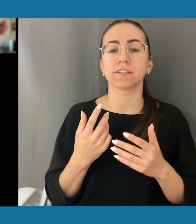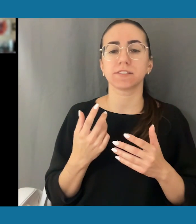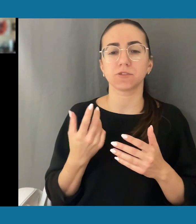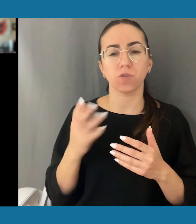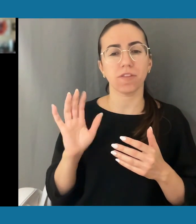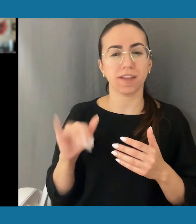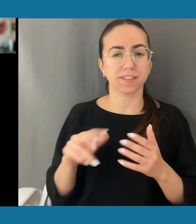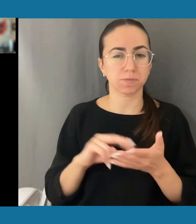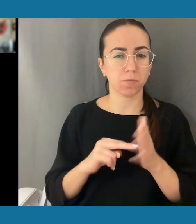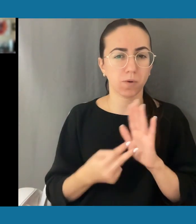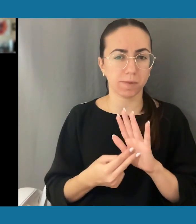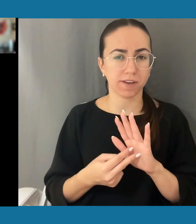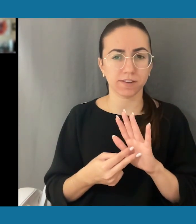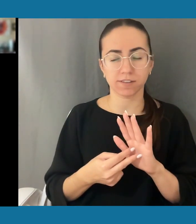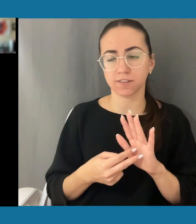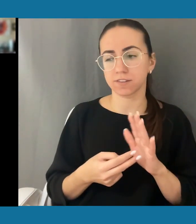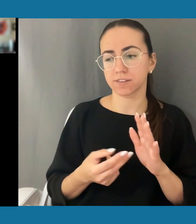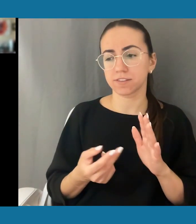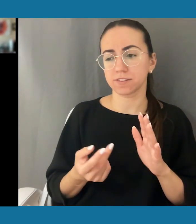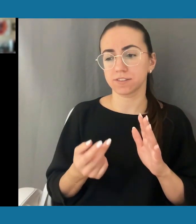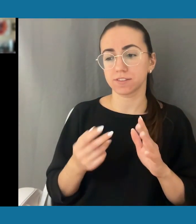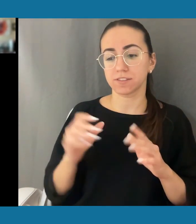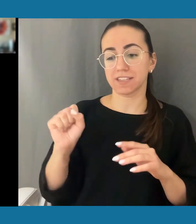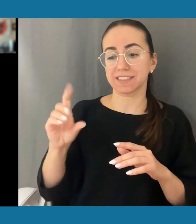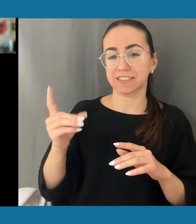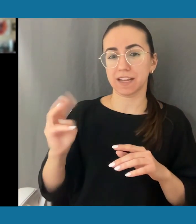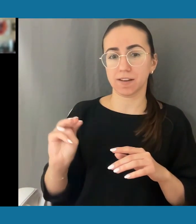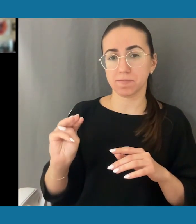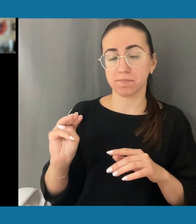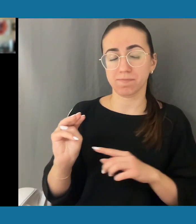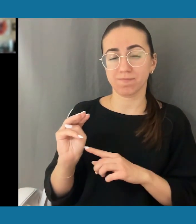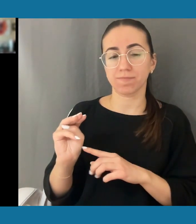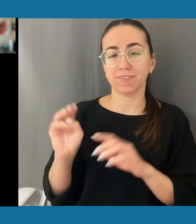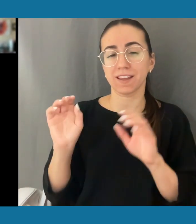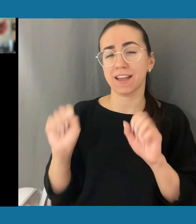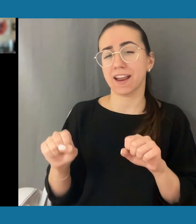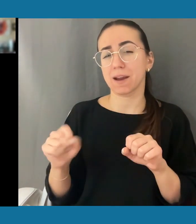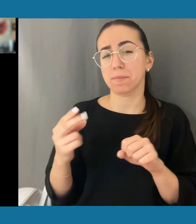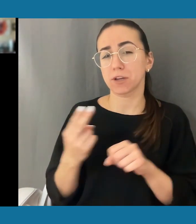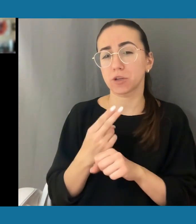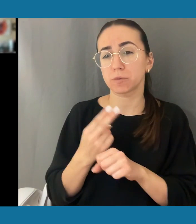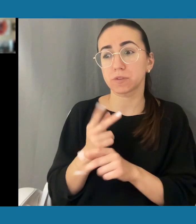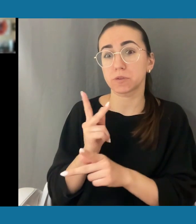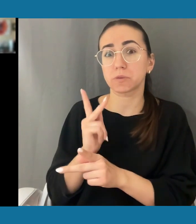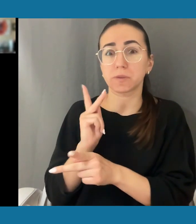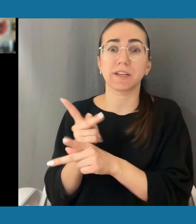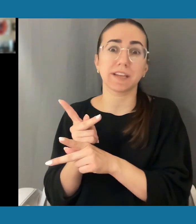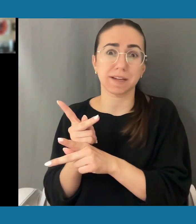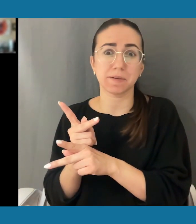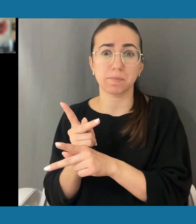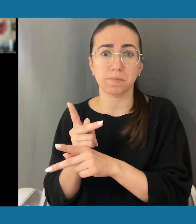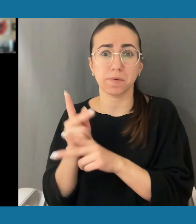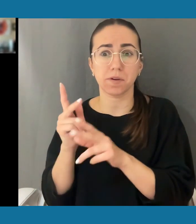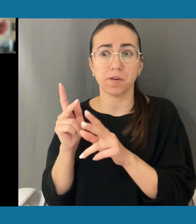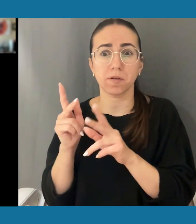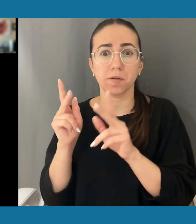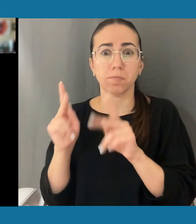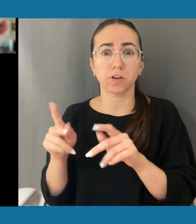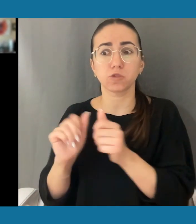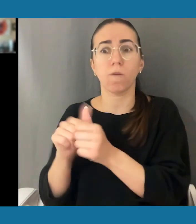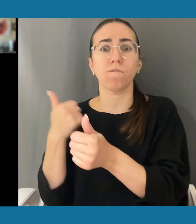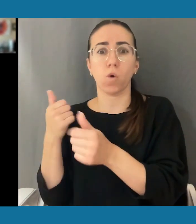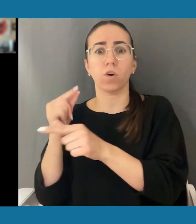decision making could be used to keep someone out of a guardianship that is unnecessary at